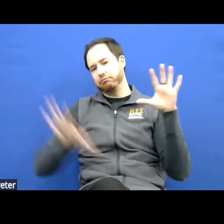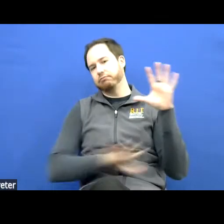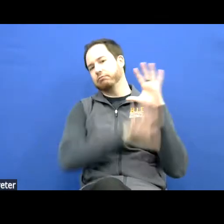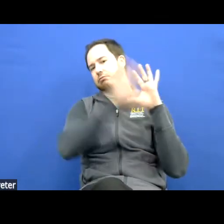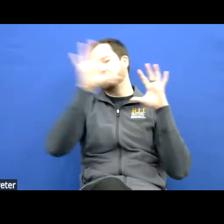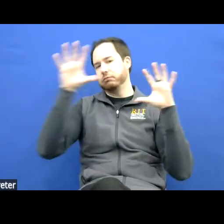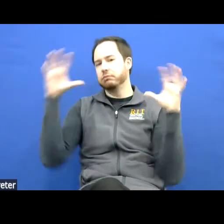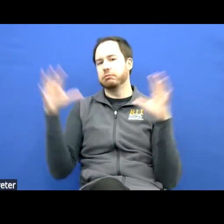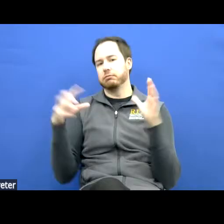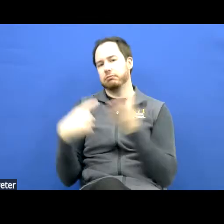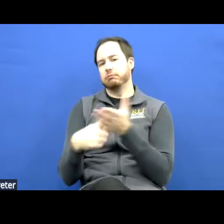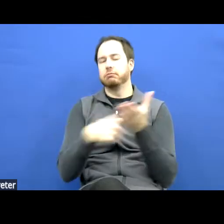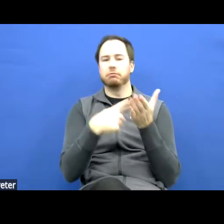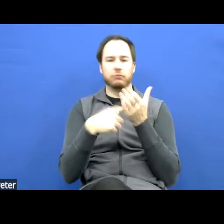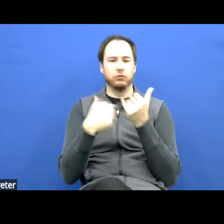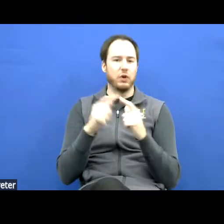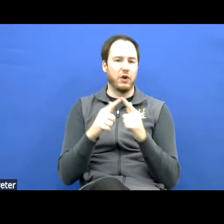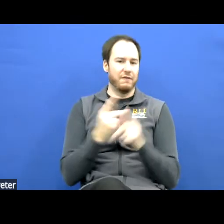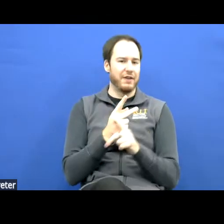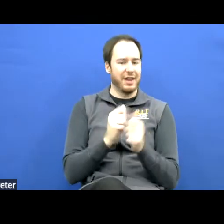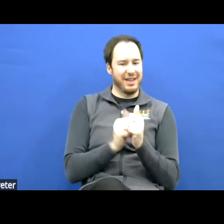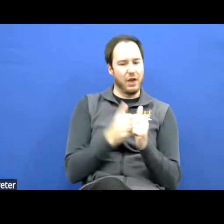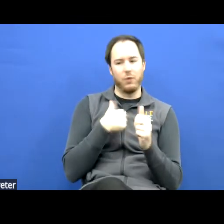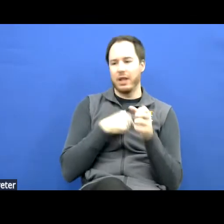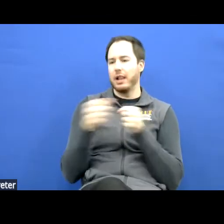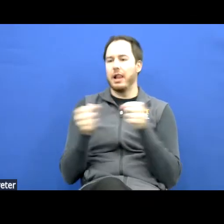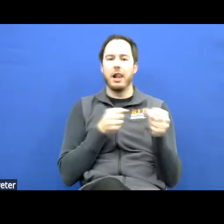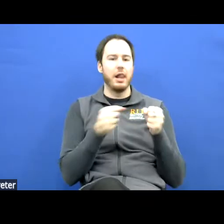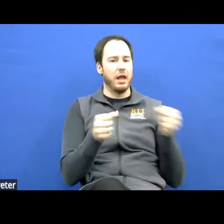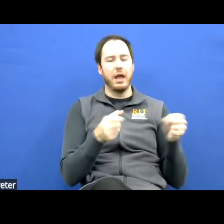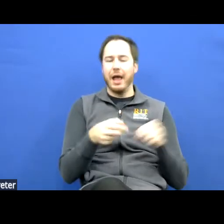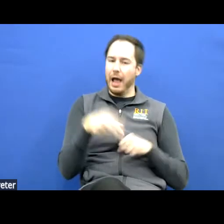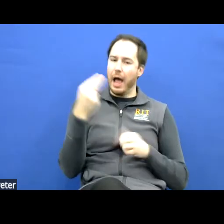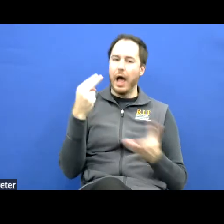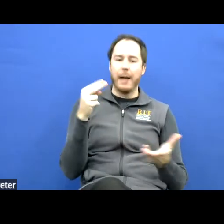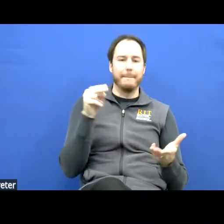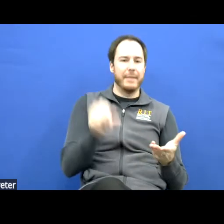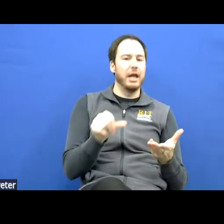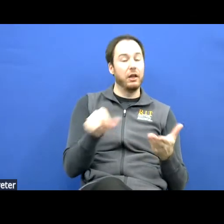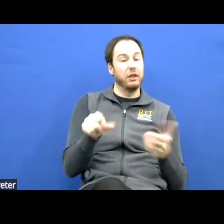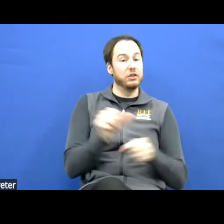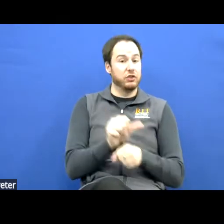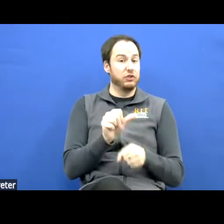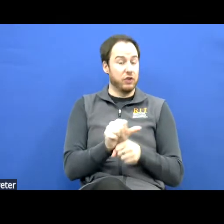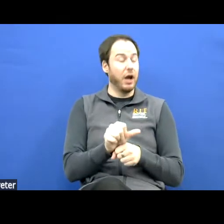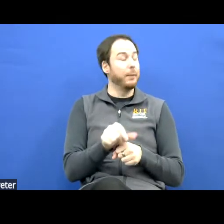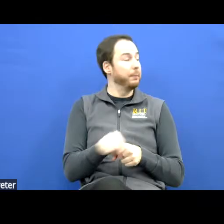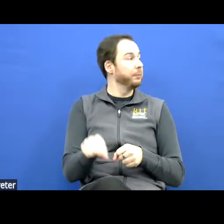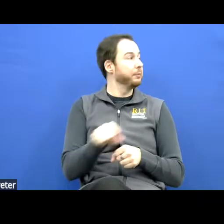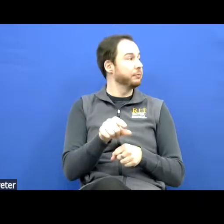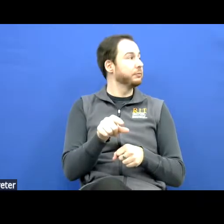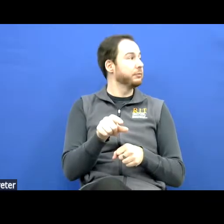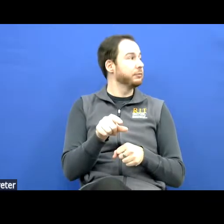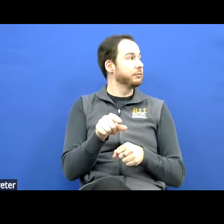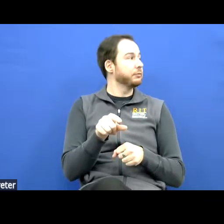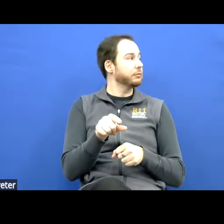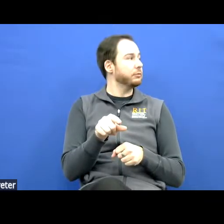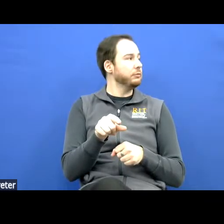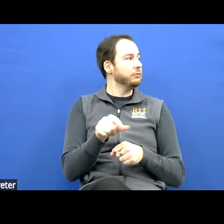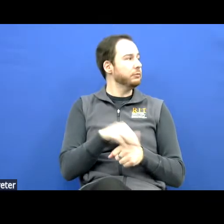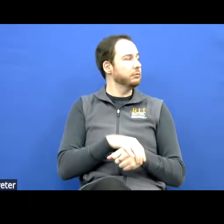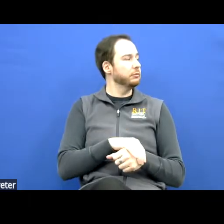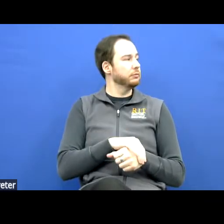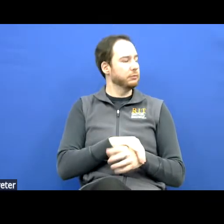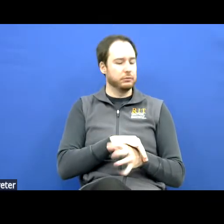So, you know, again, high paying job. You know, a lot of these jobs, these are,